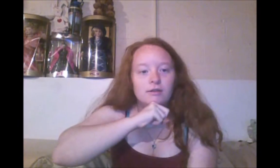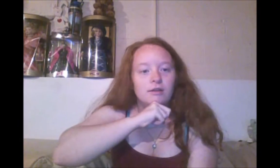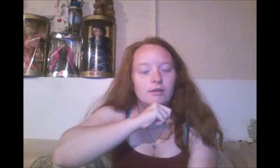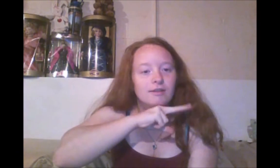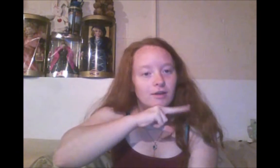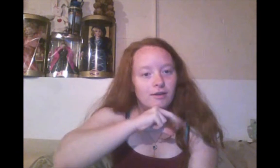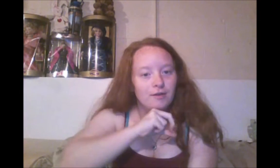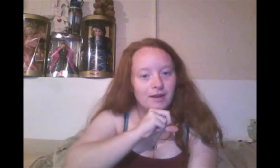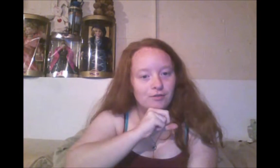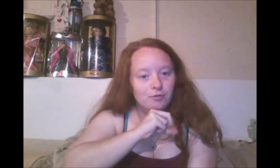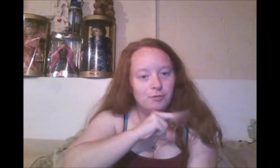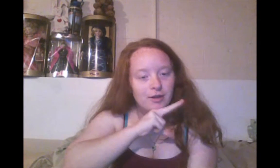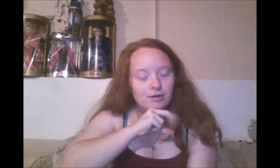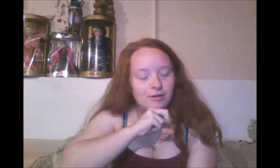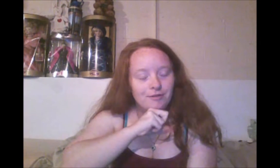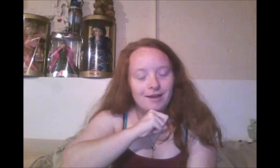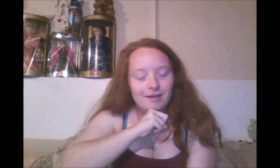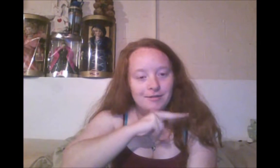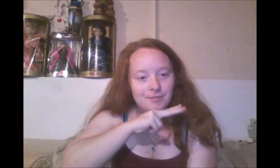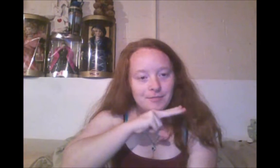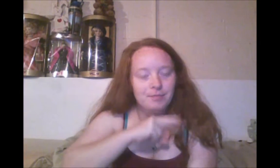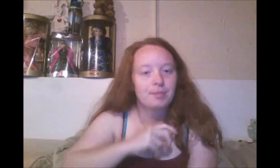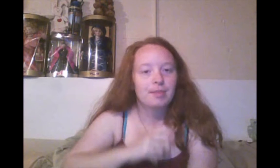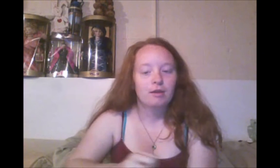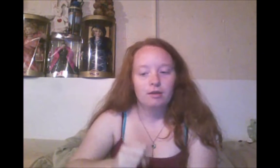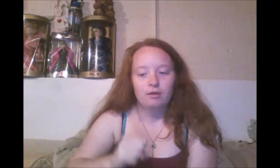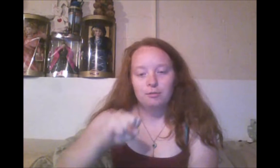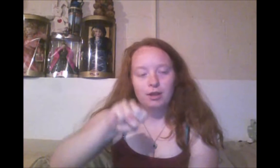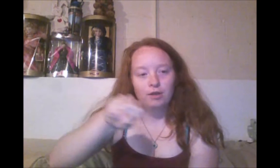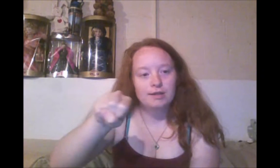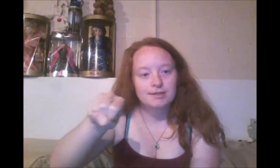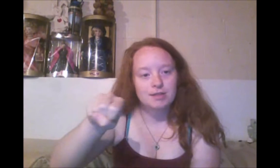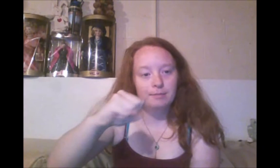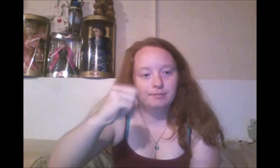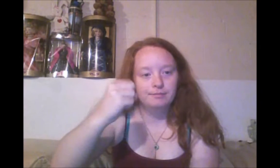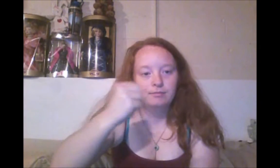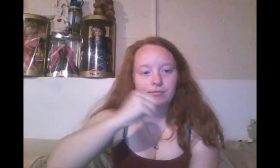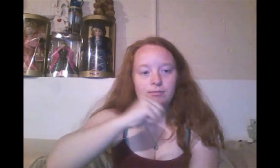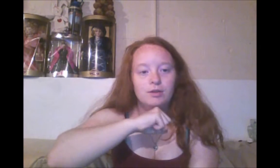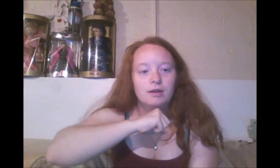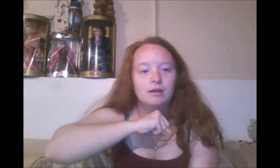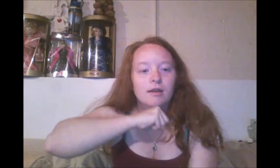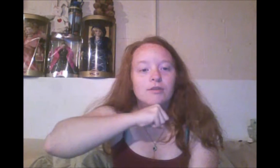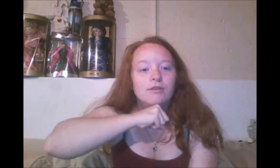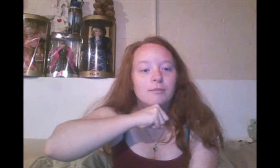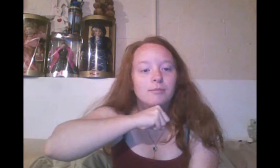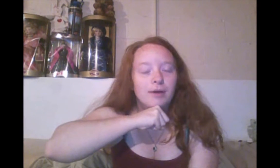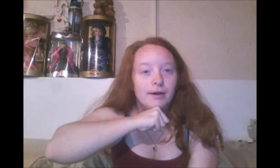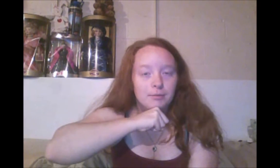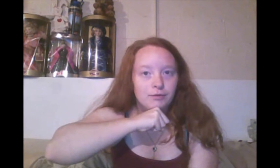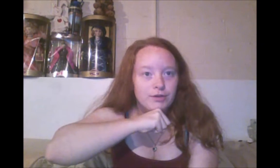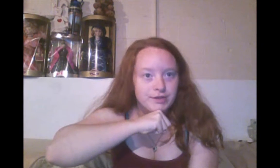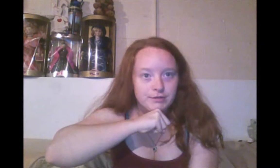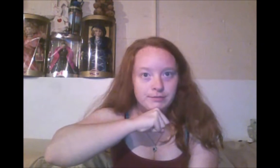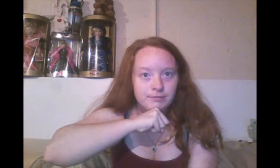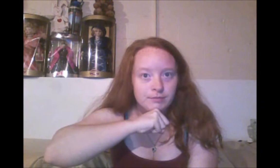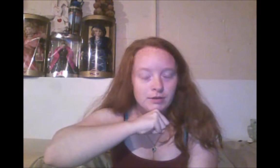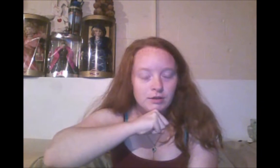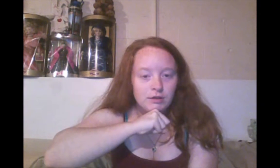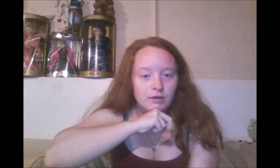the tongue going after a spider or a fly. So you make your S shape, put it against the bottom of your chin, and